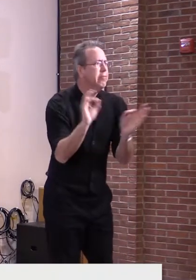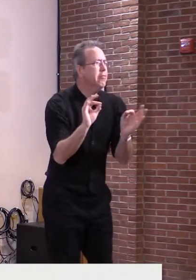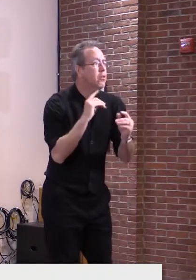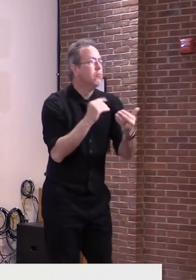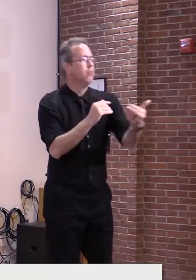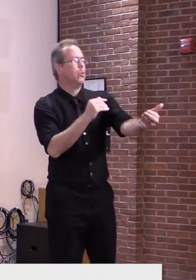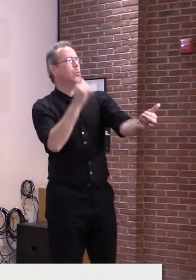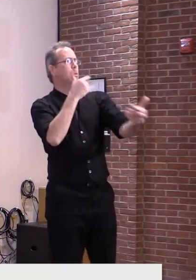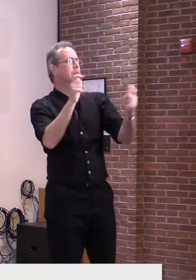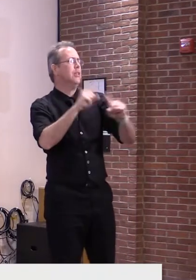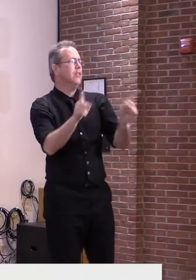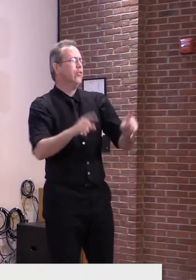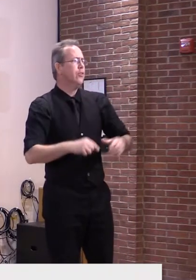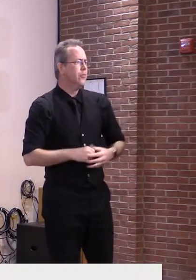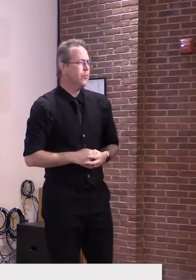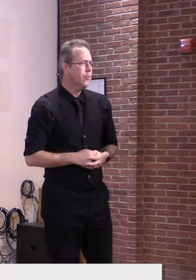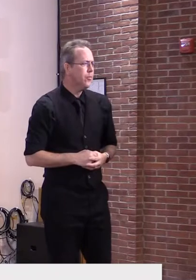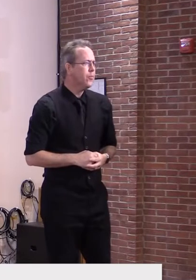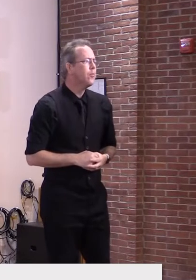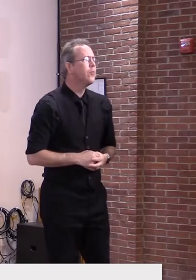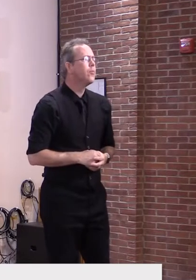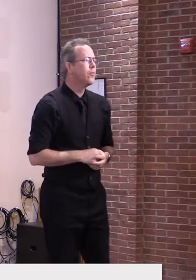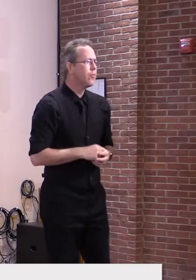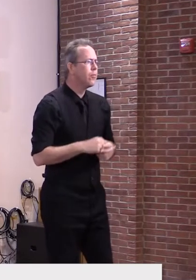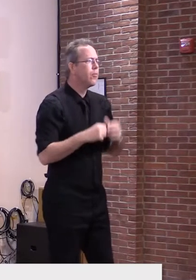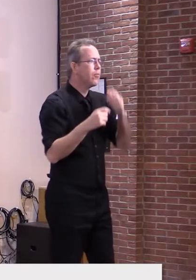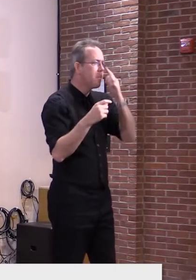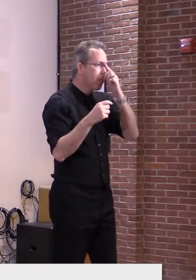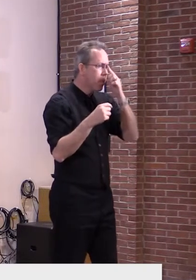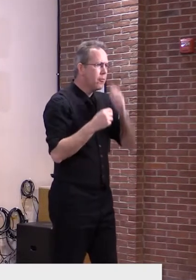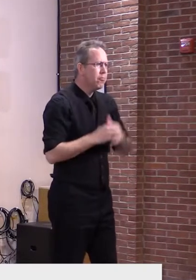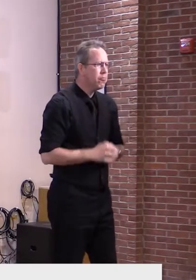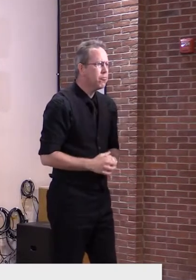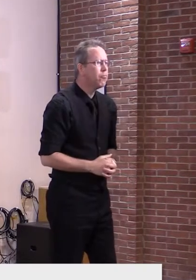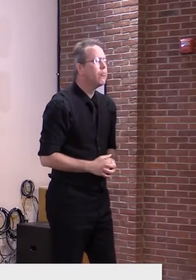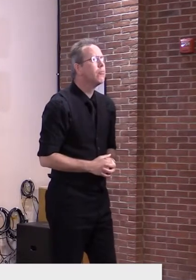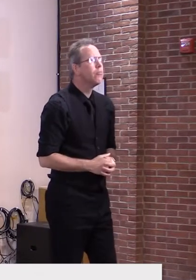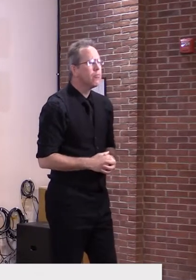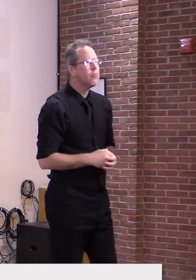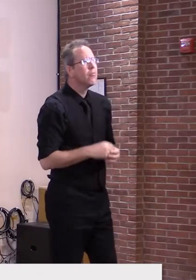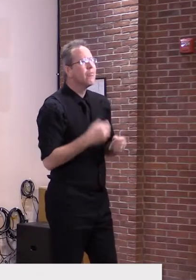in the country, they're projecting over the next 20 years a